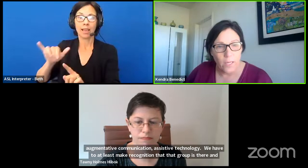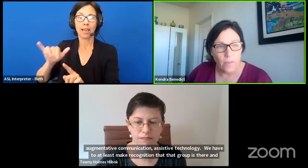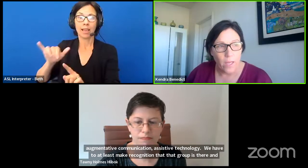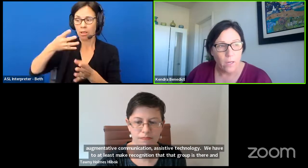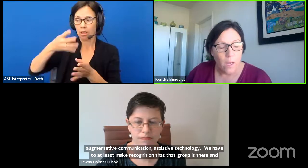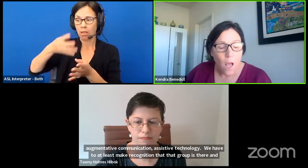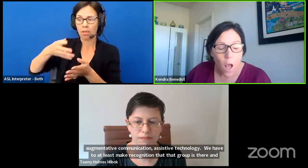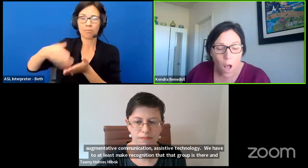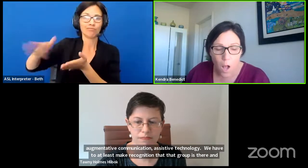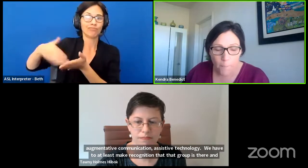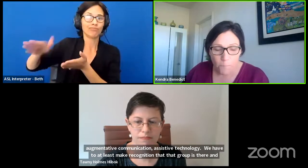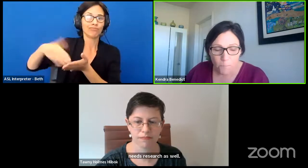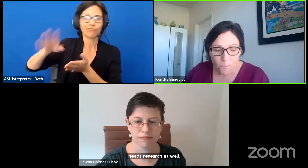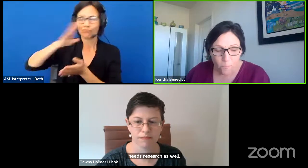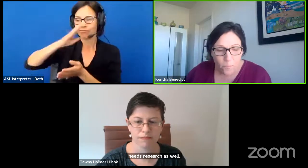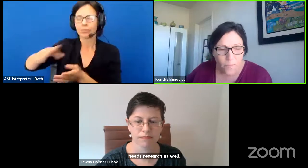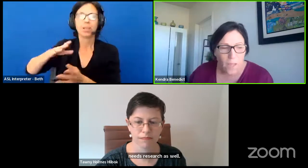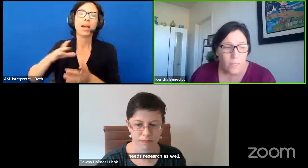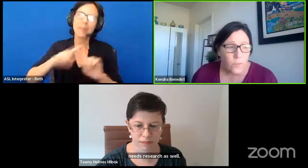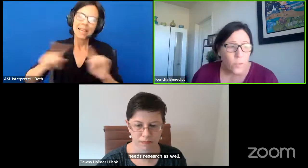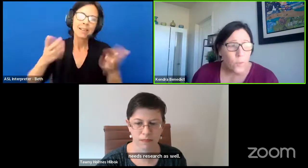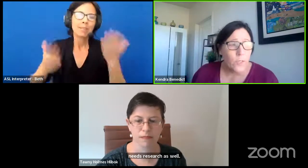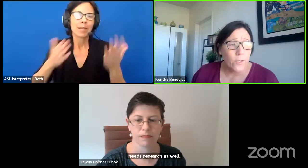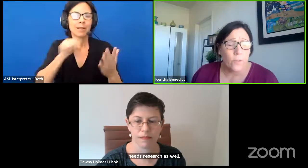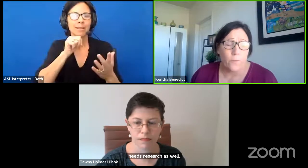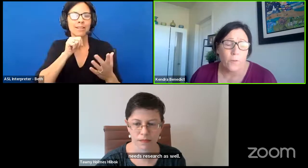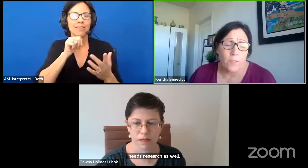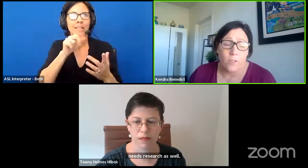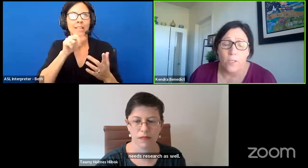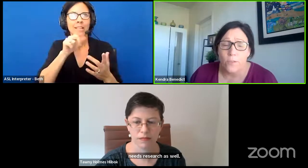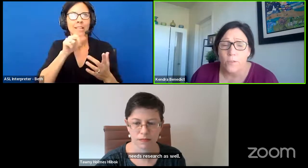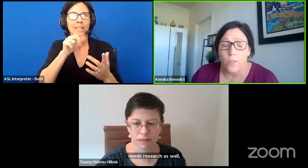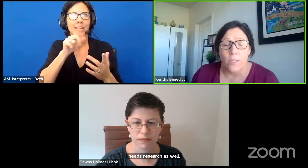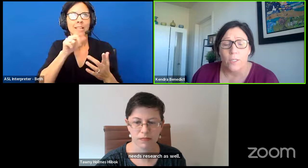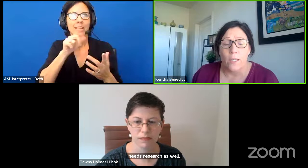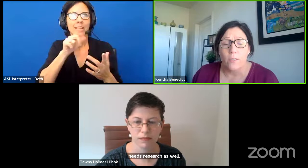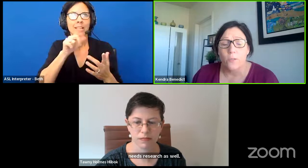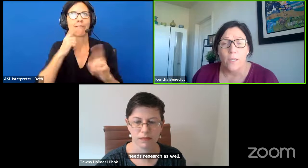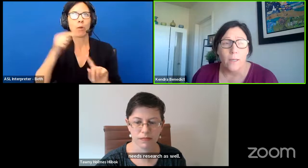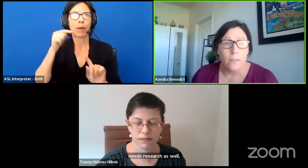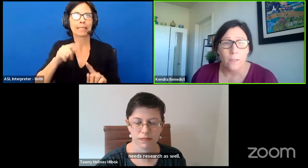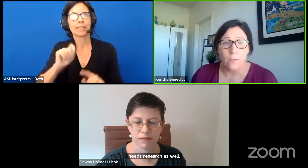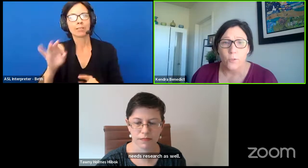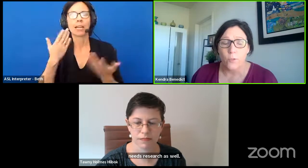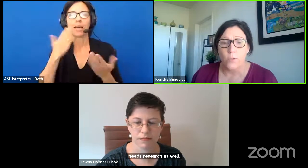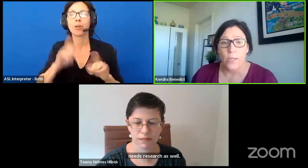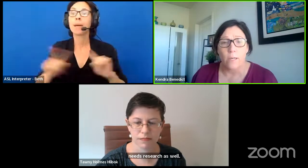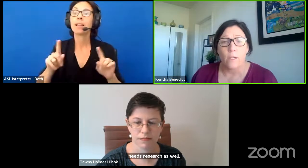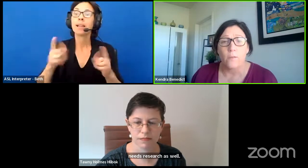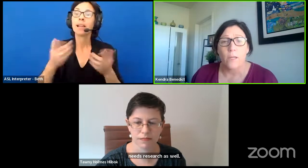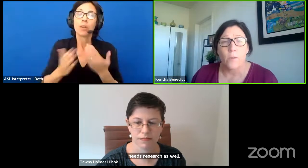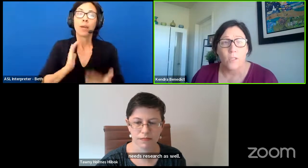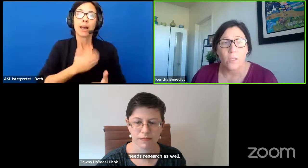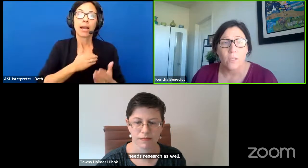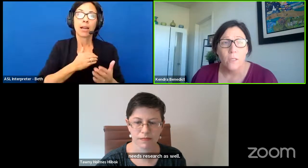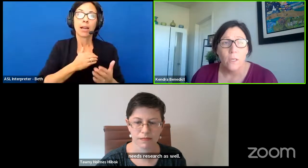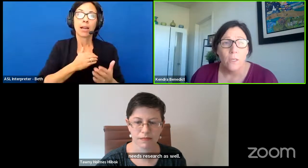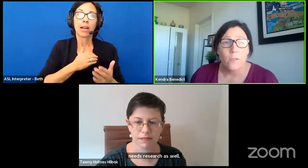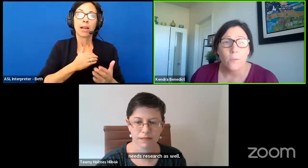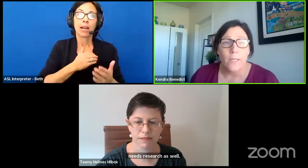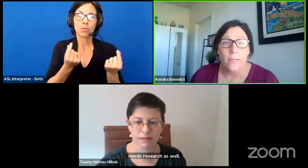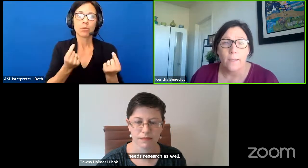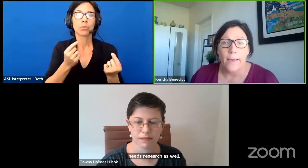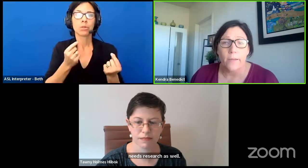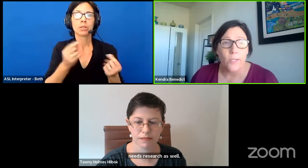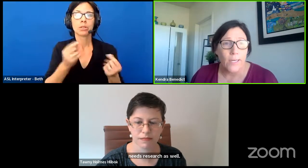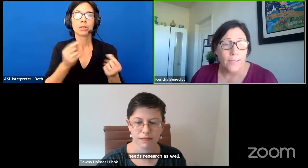I understand that. And so we are just, for starters, starting a Google Doc to share all of our questions